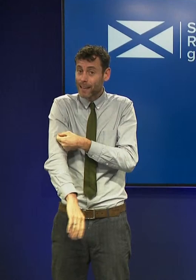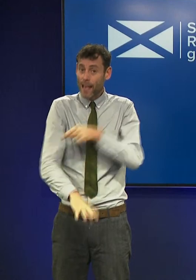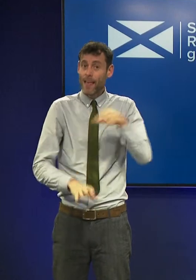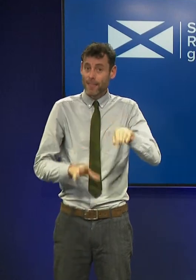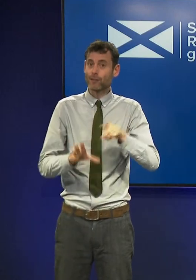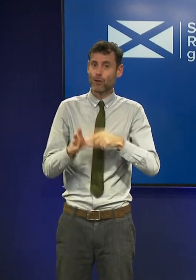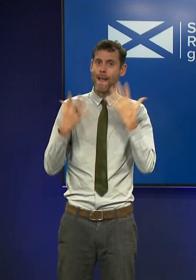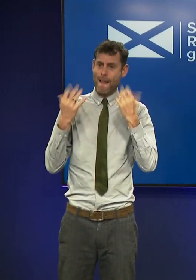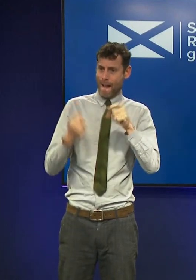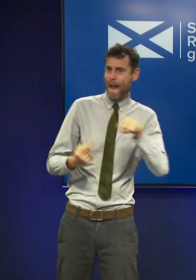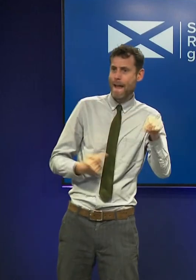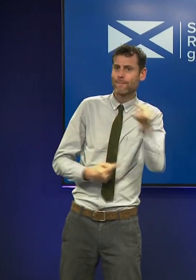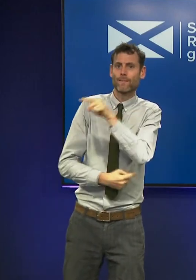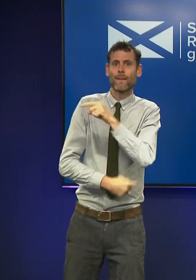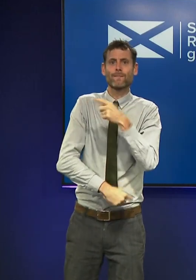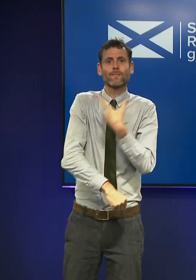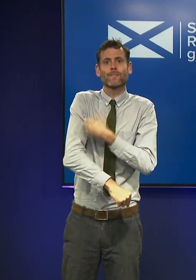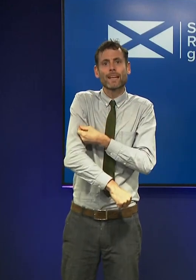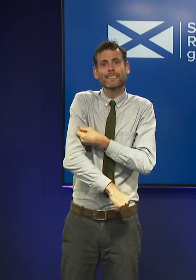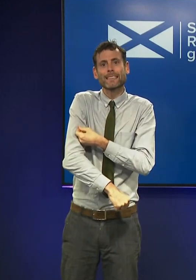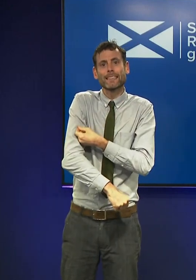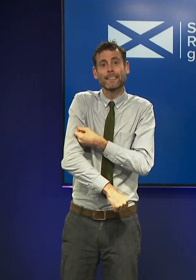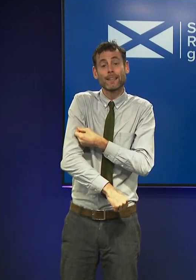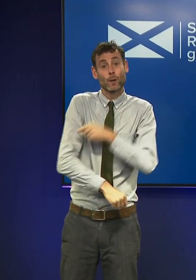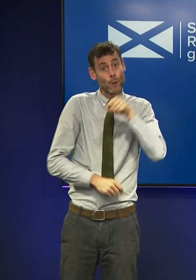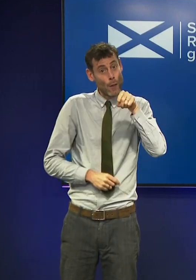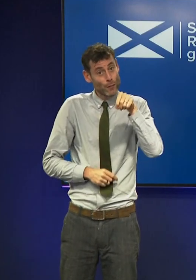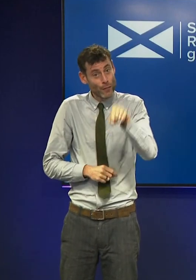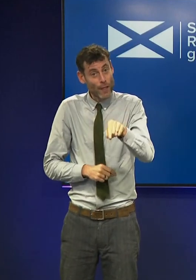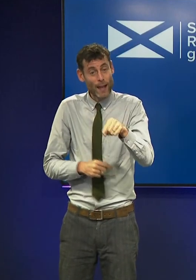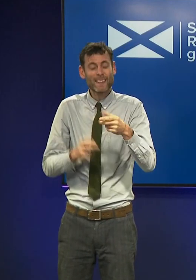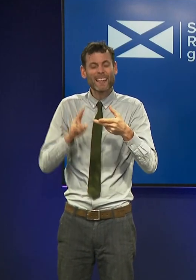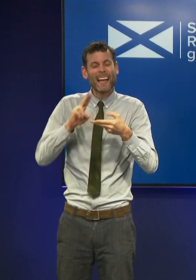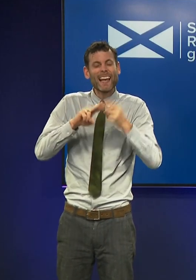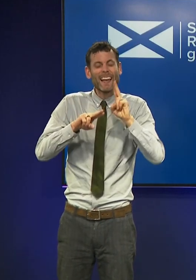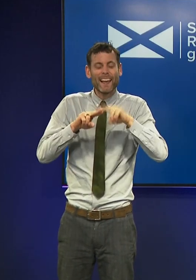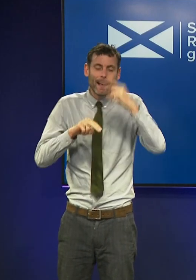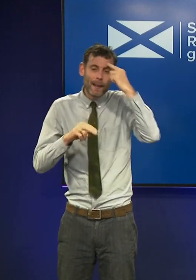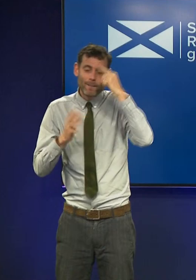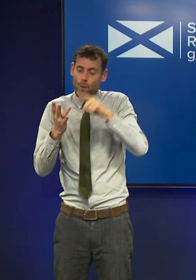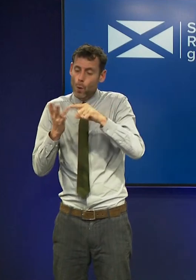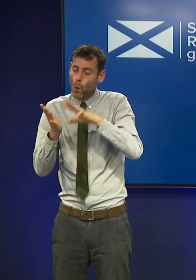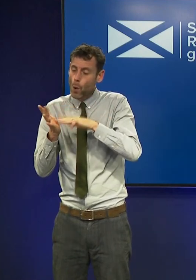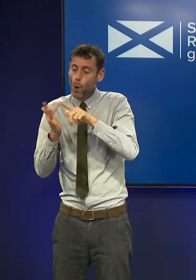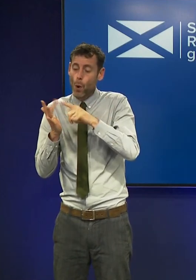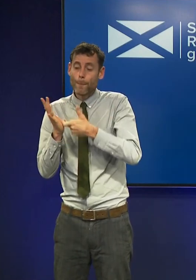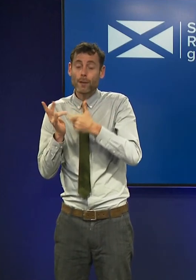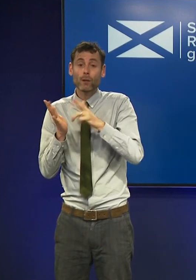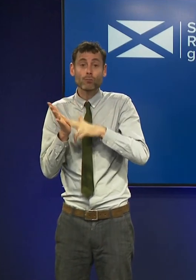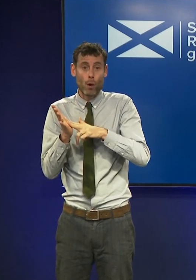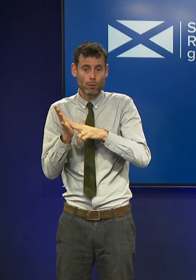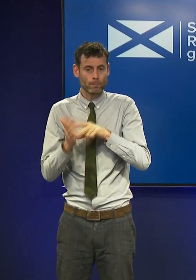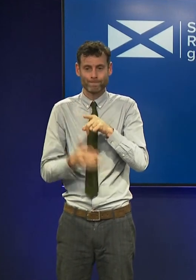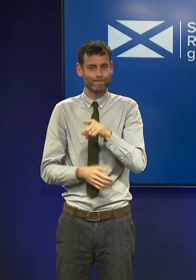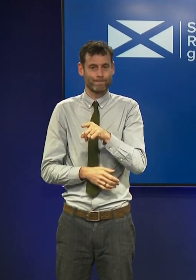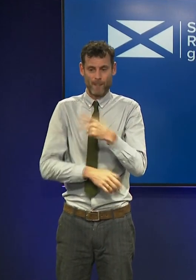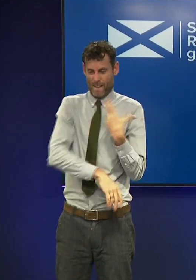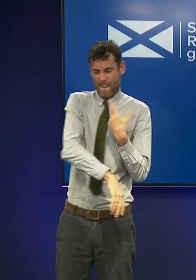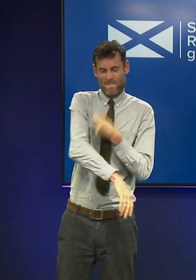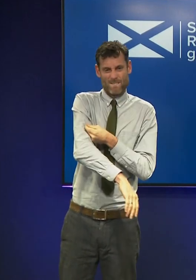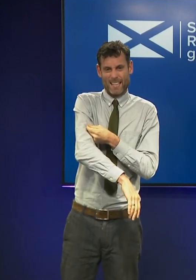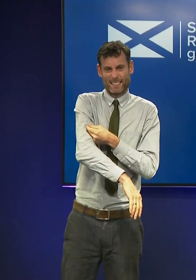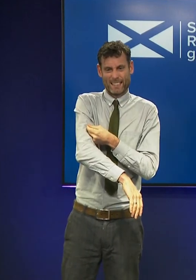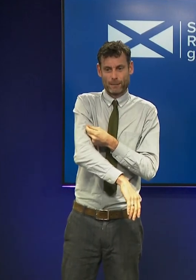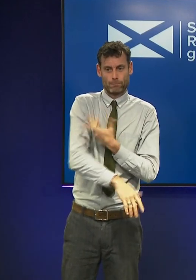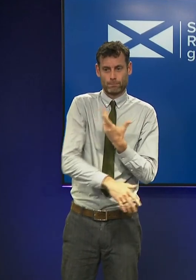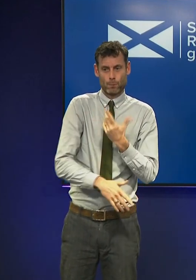even if, and it's still a big if, the scientists conclude that the vaccines are less effective against this new variant, that is not the same as